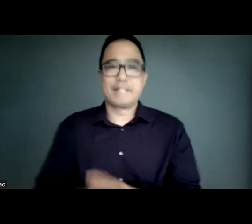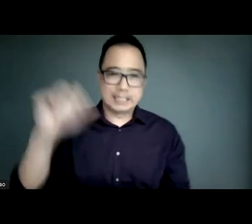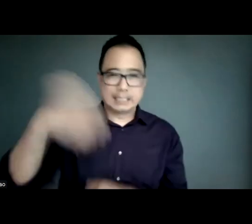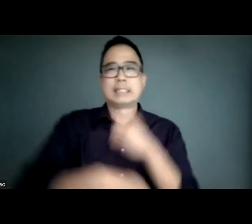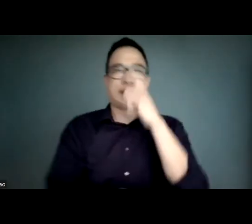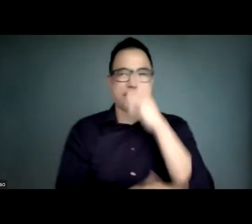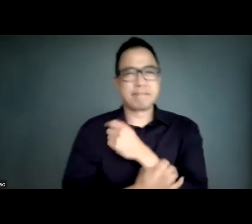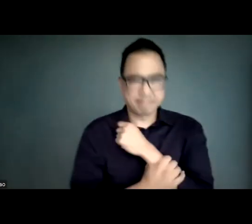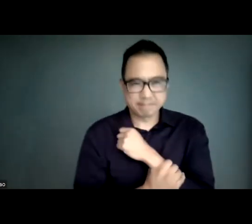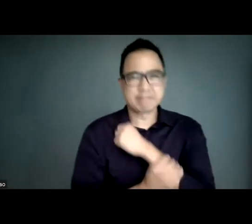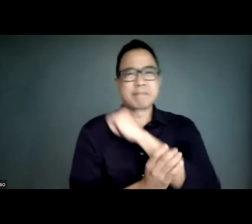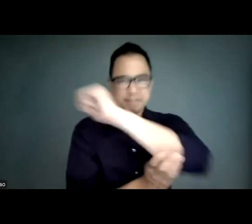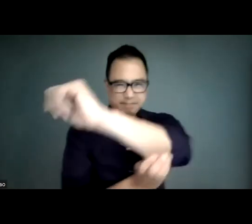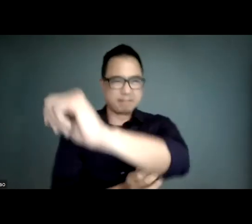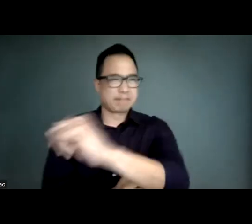Lead with unity, love.